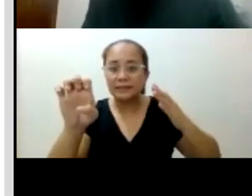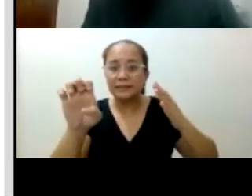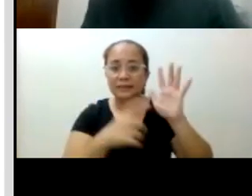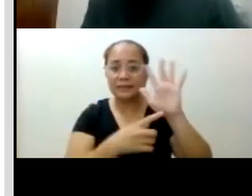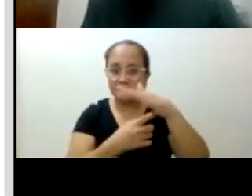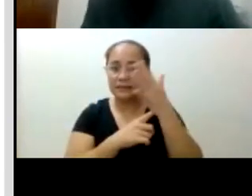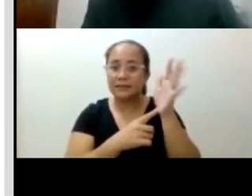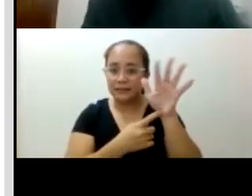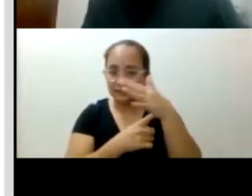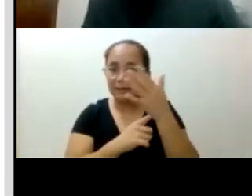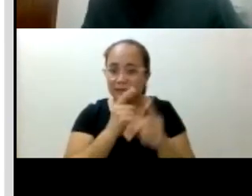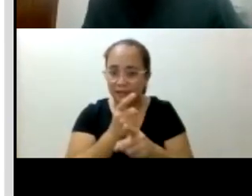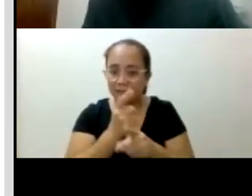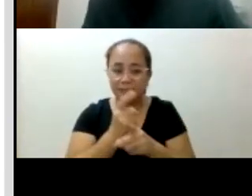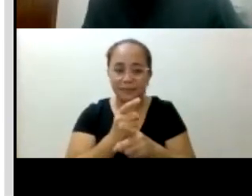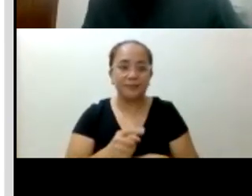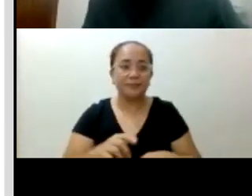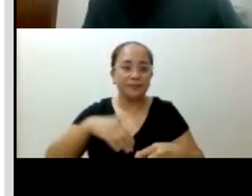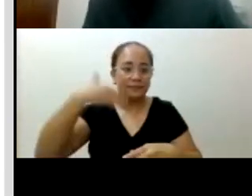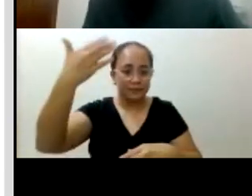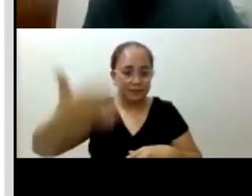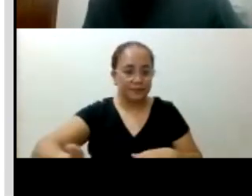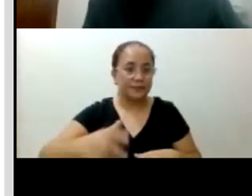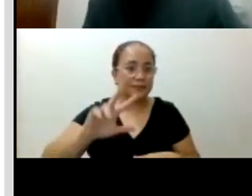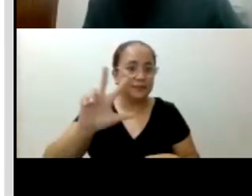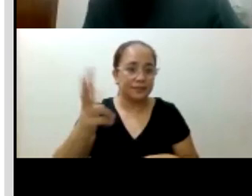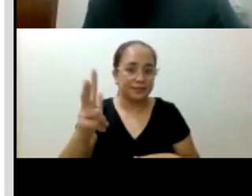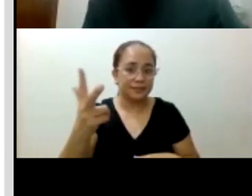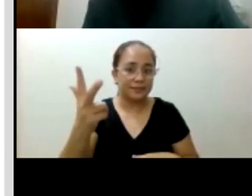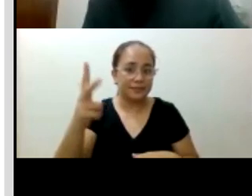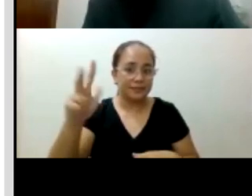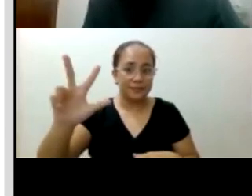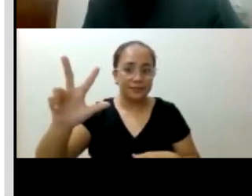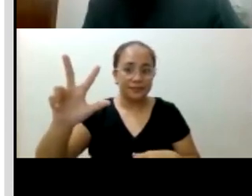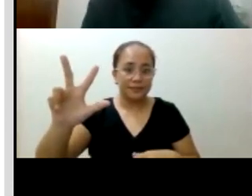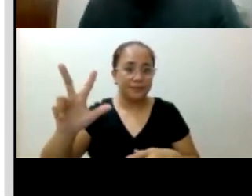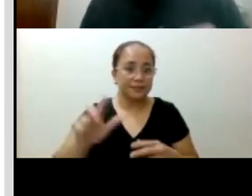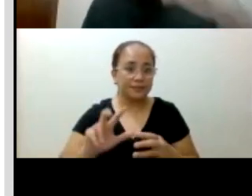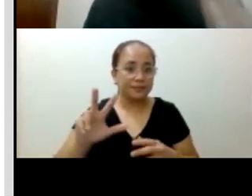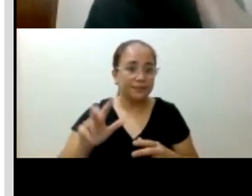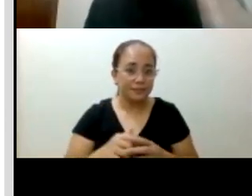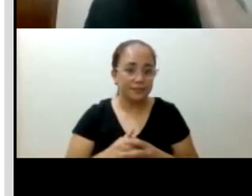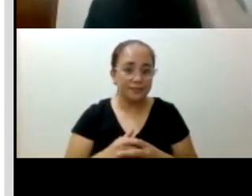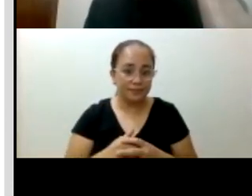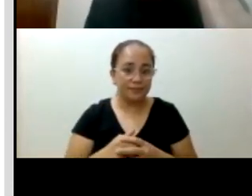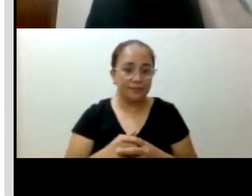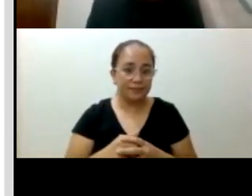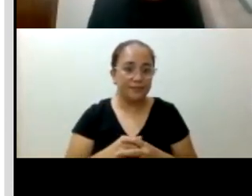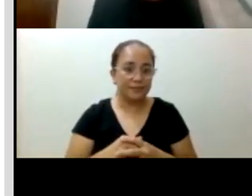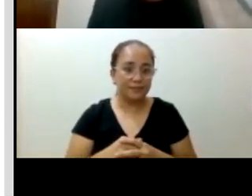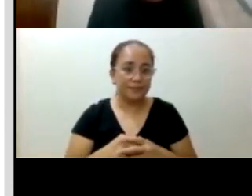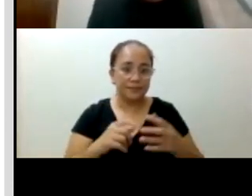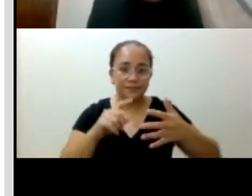correct. When alphabetizing one-handed signs, the third parameter to alphabetize